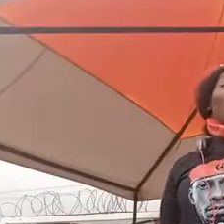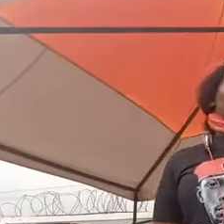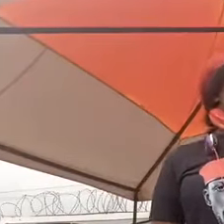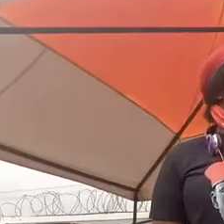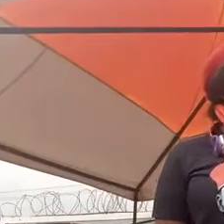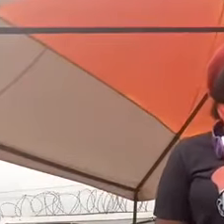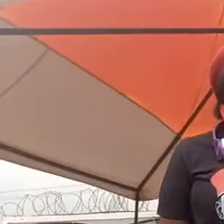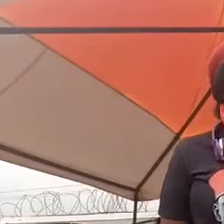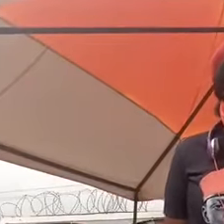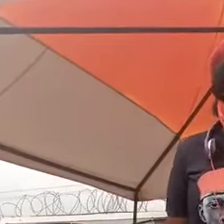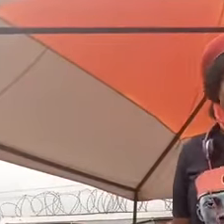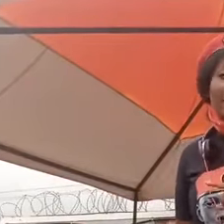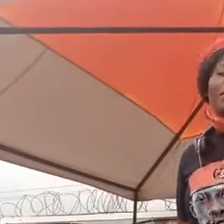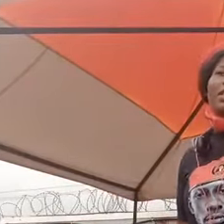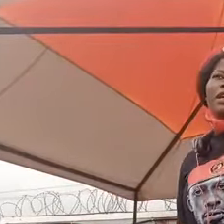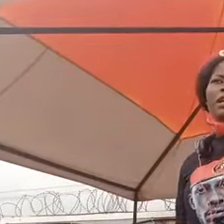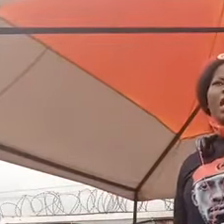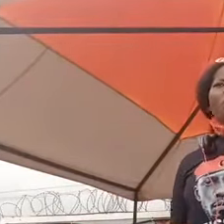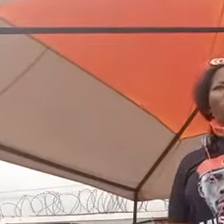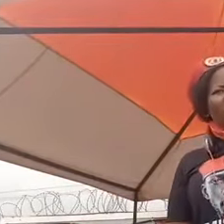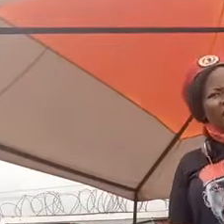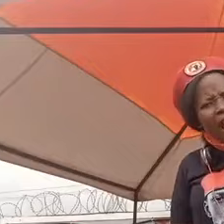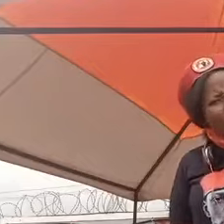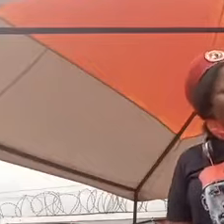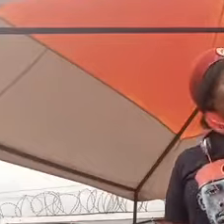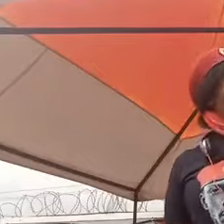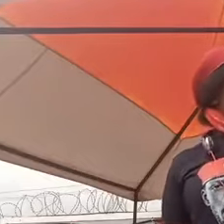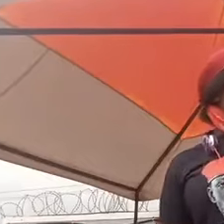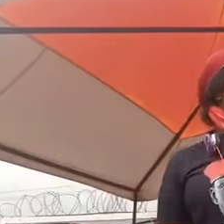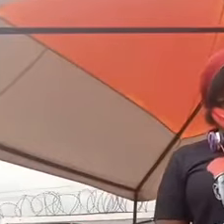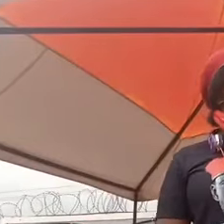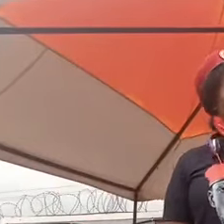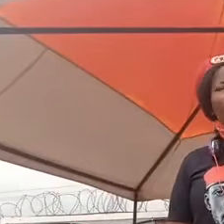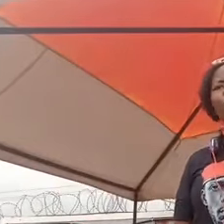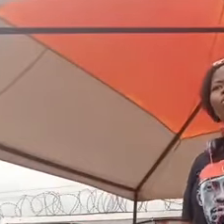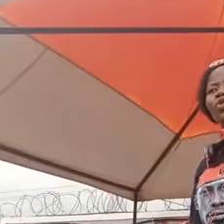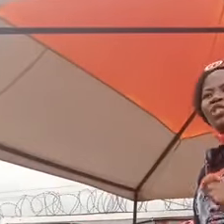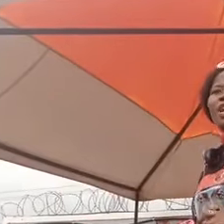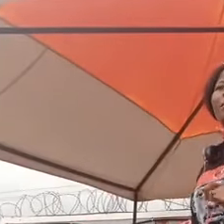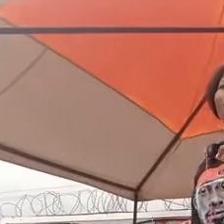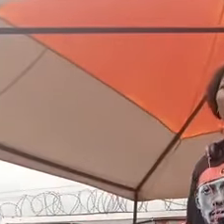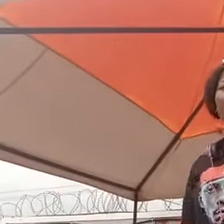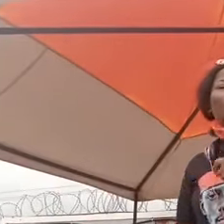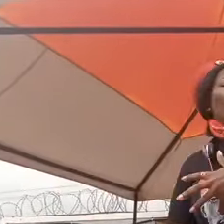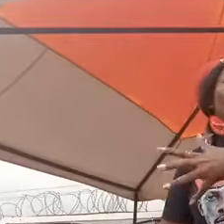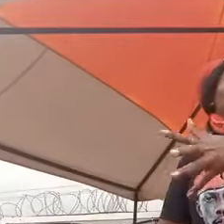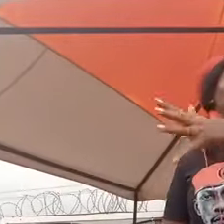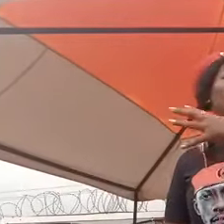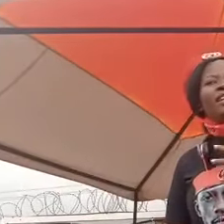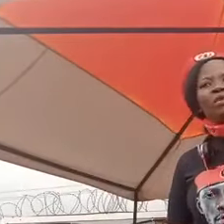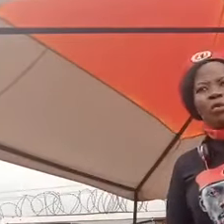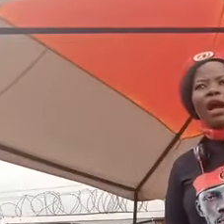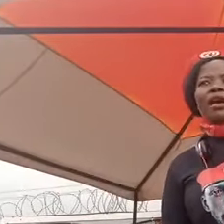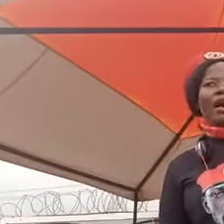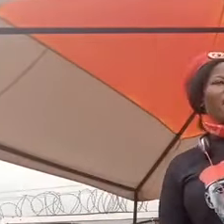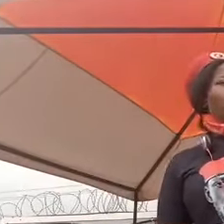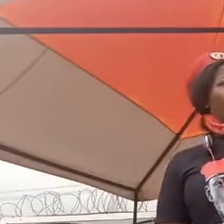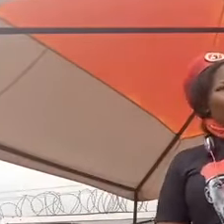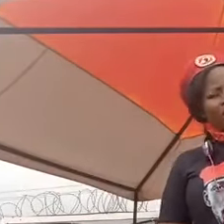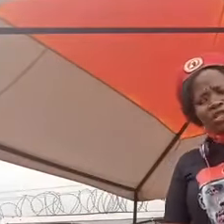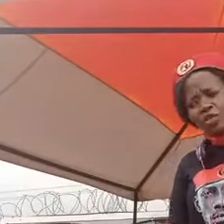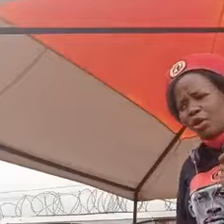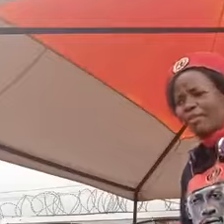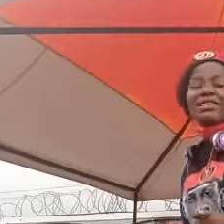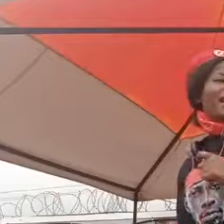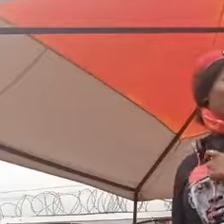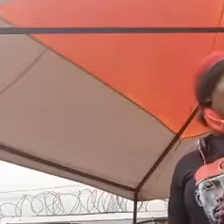go and eat your mother something, something. Murekerao kutu iso, murekerao kutu tie, kutuwe ule liye kwanga.